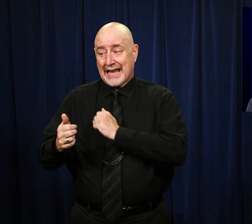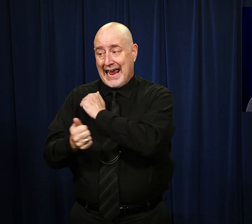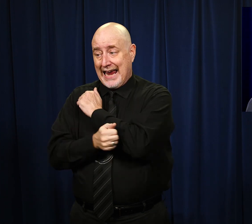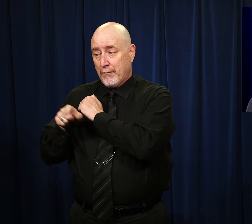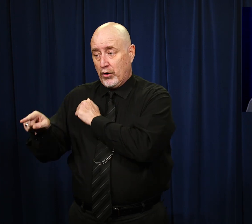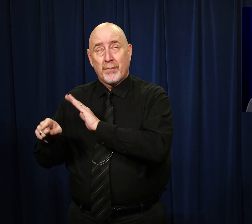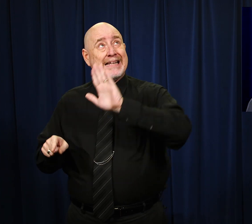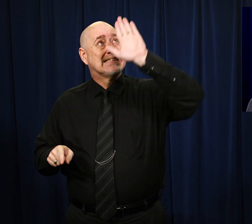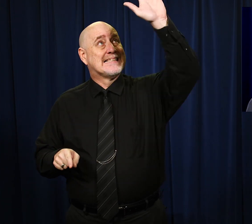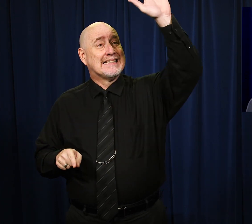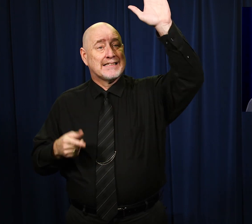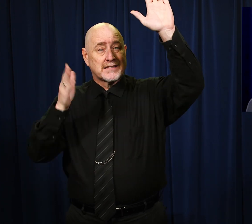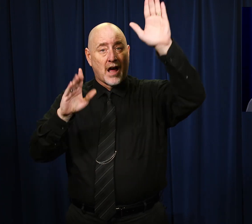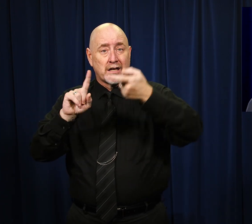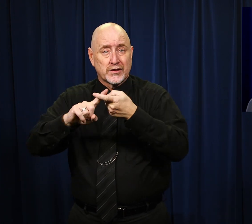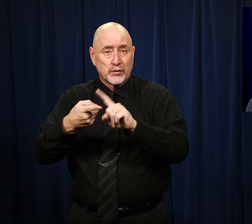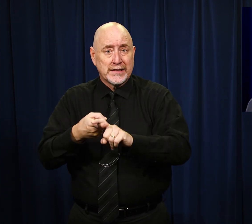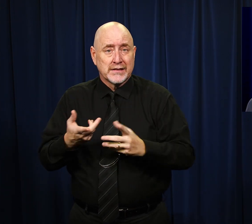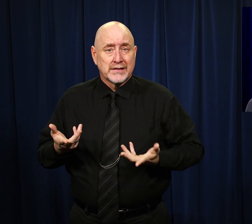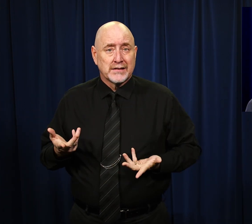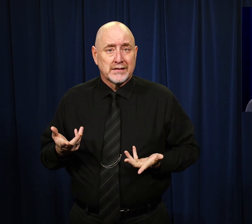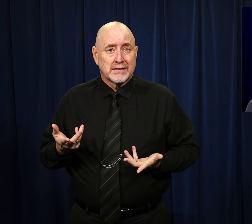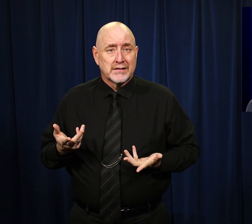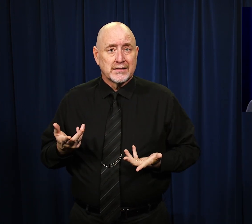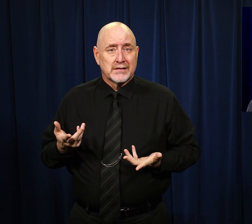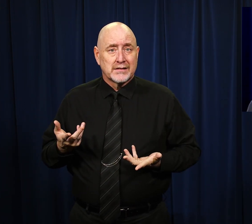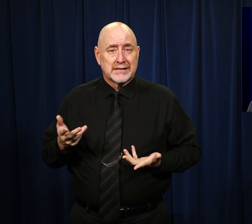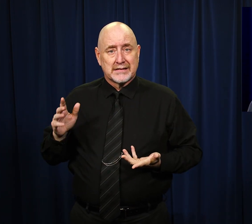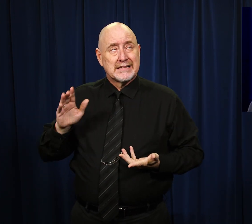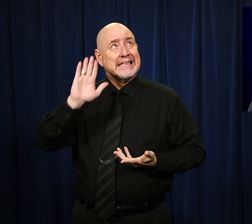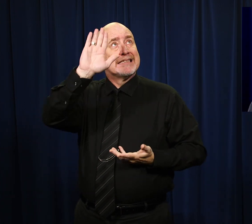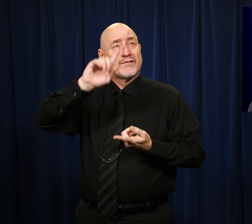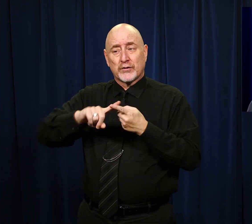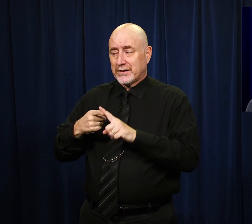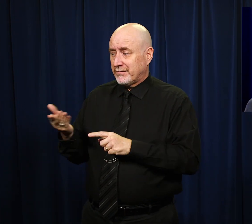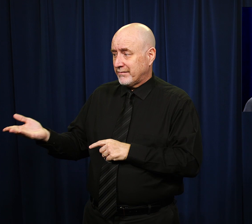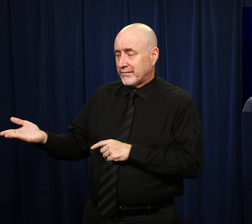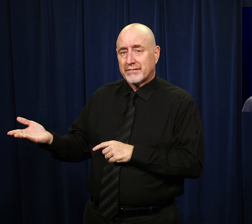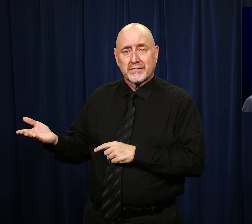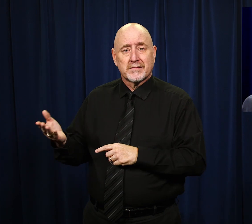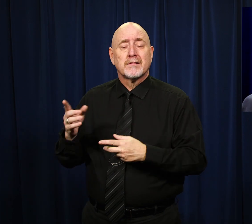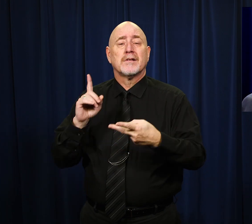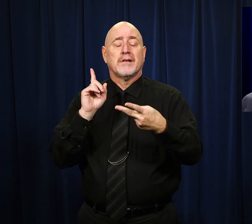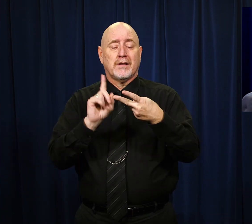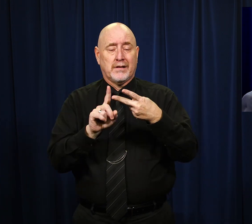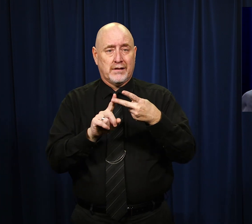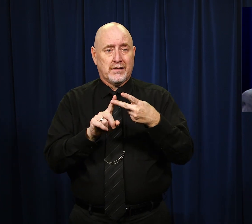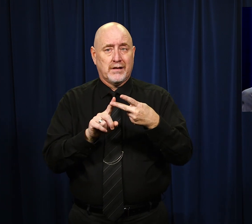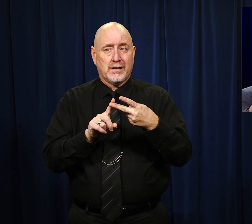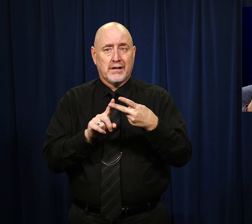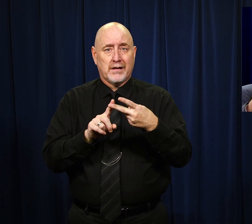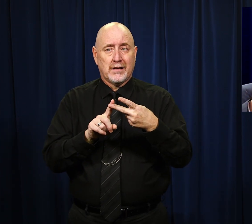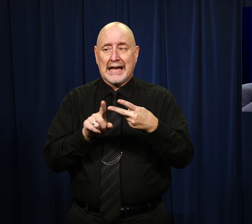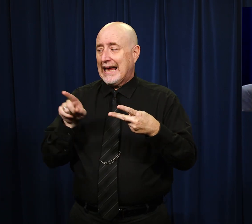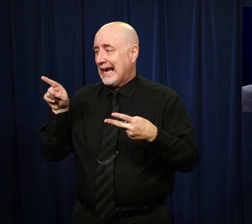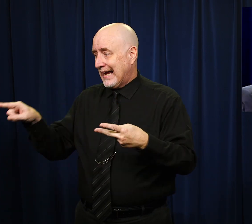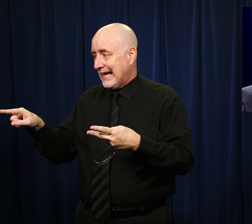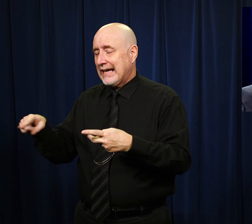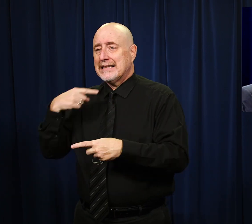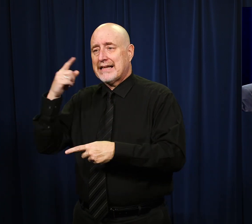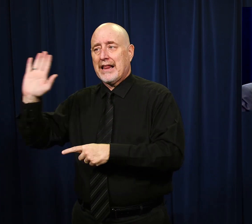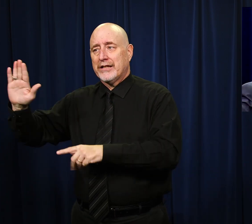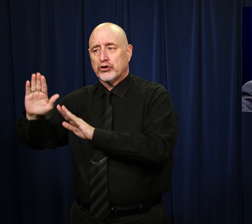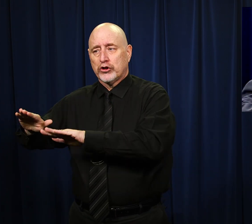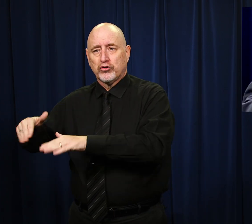is God's friend. He is his friend. And not only that, but then he will be able to tell his